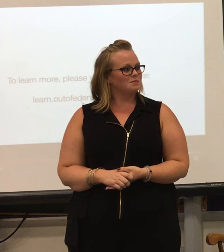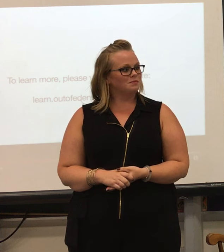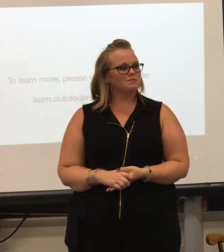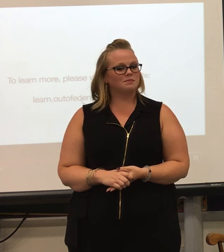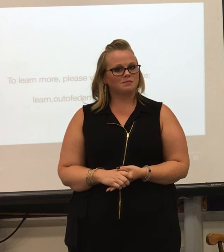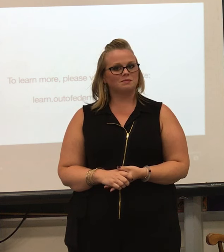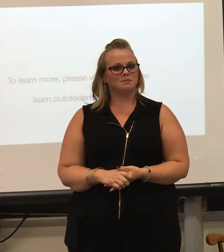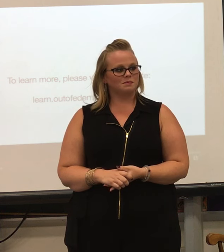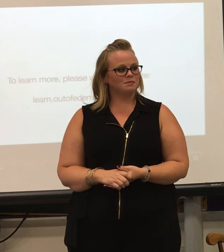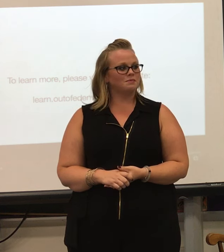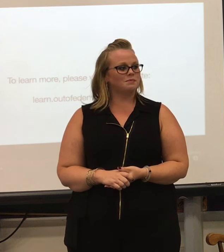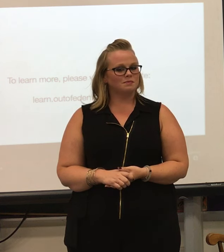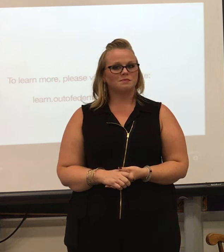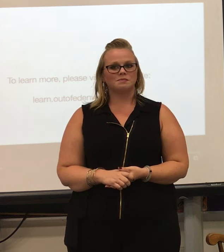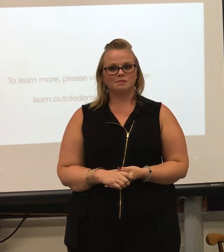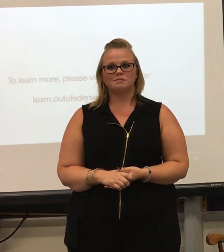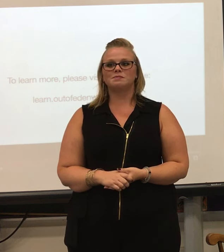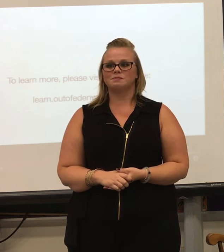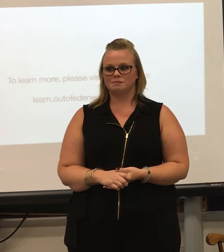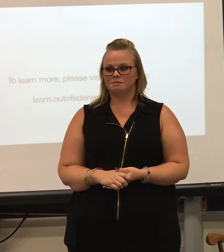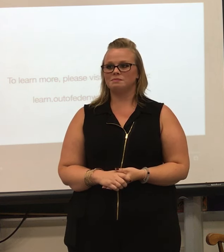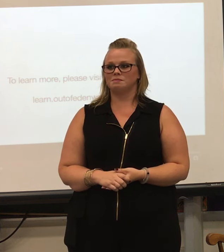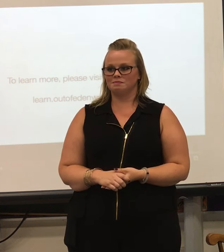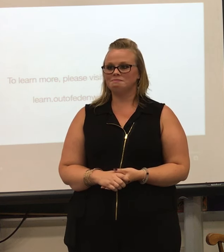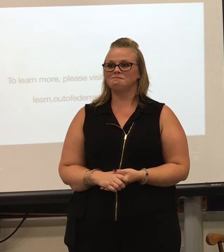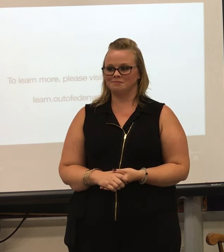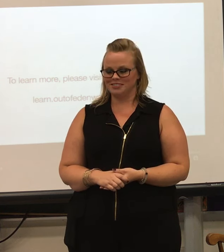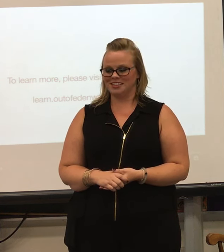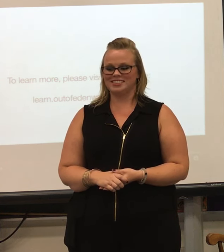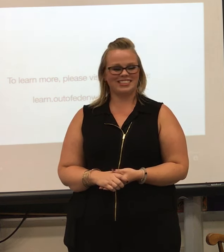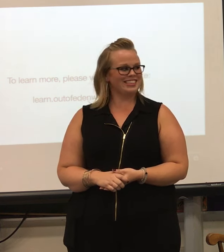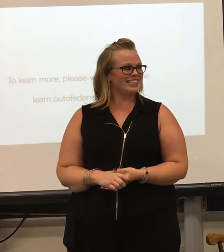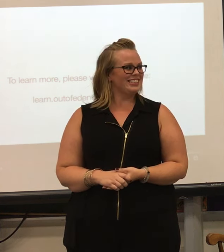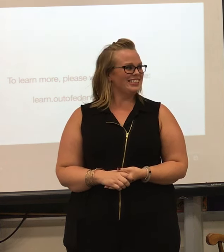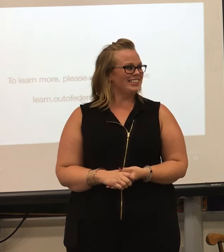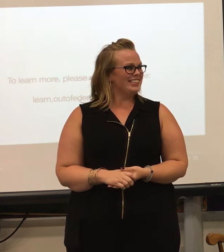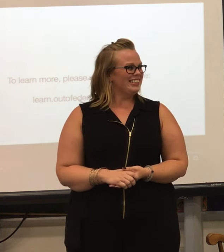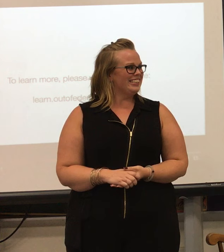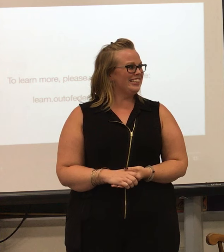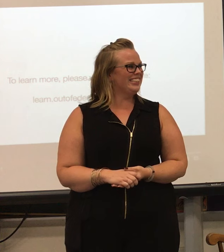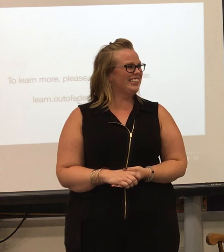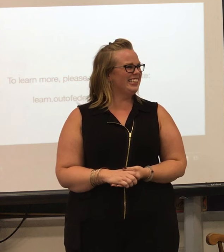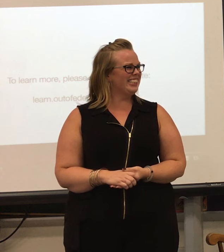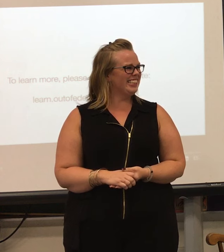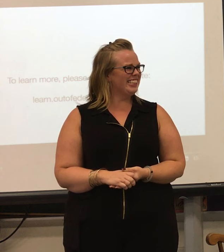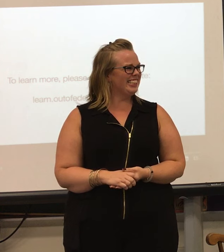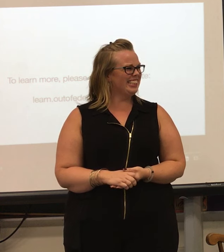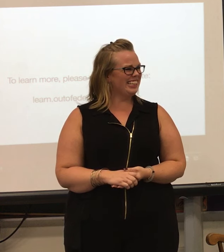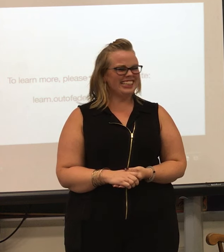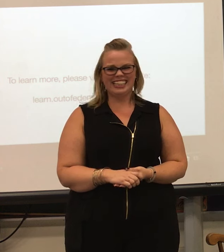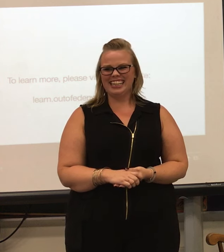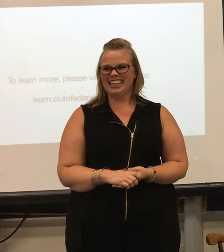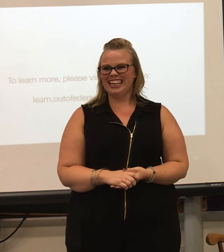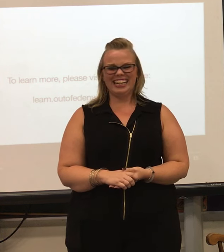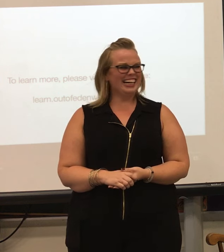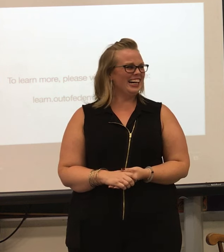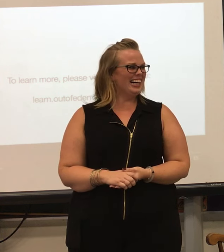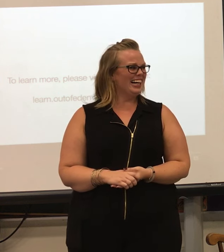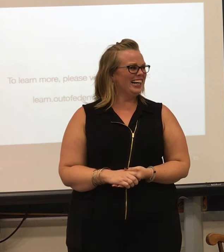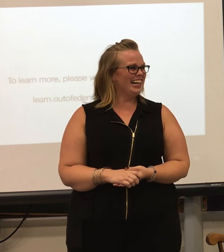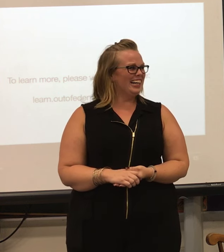Zero this summer is we're digging deep. Like, we're gonna go for it. Even I had an eye opener this summer in that week long class. So I was